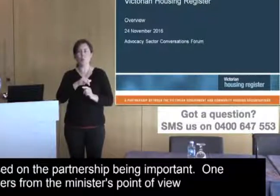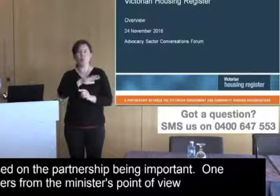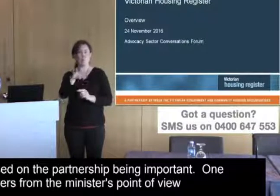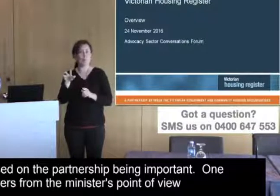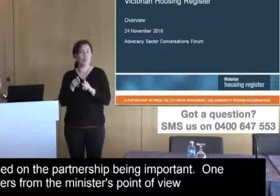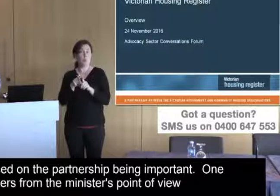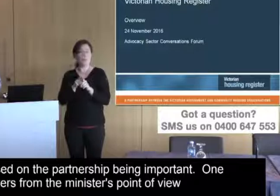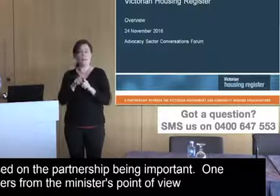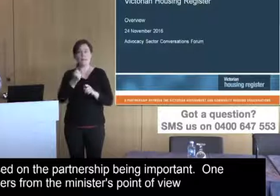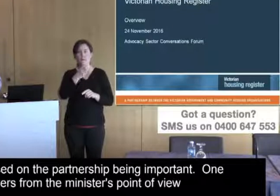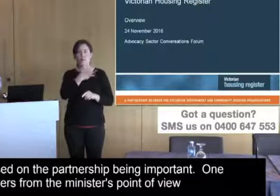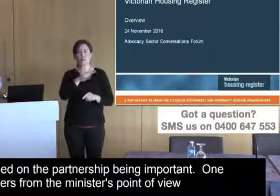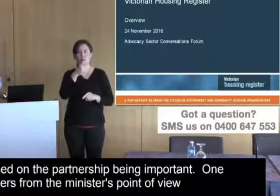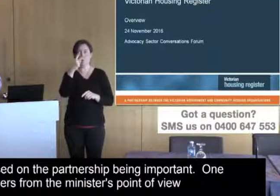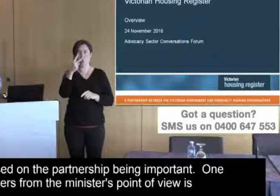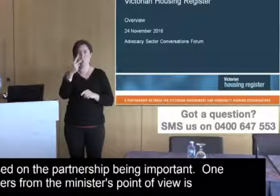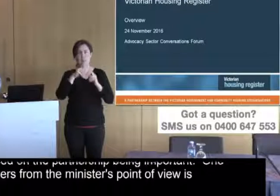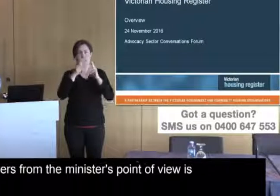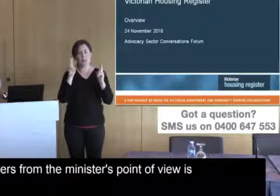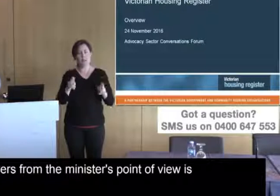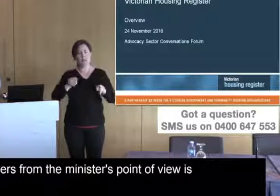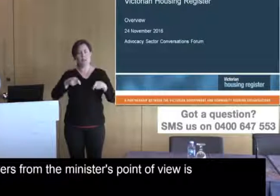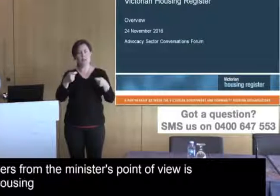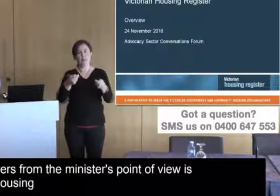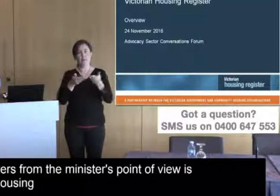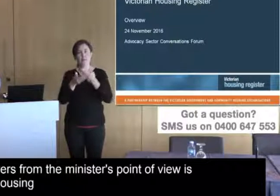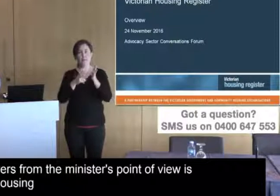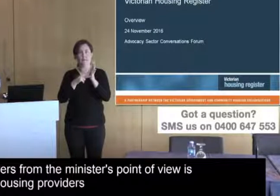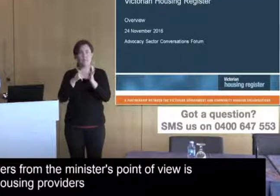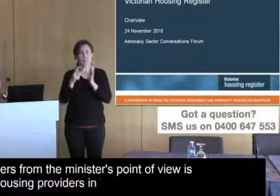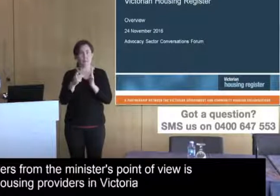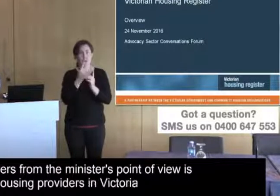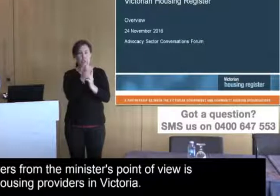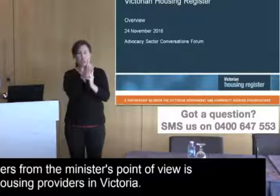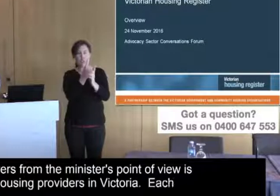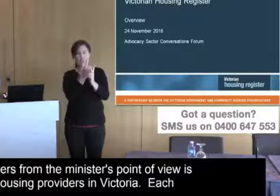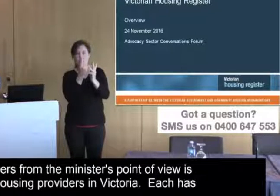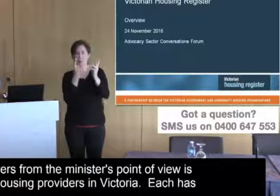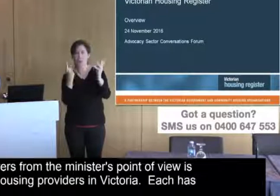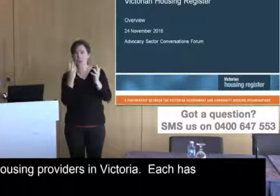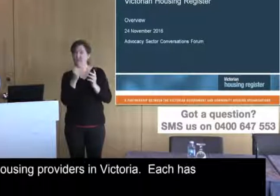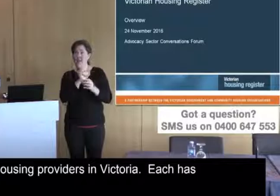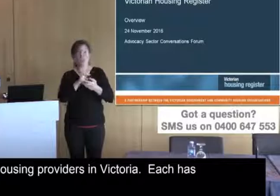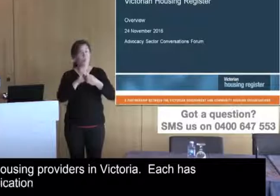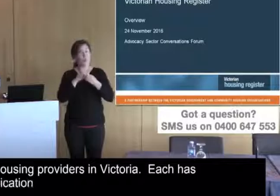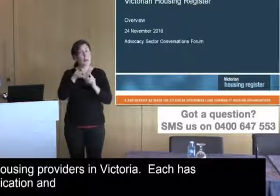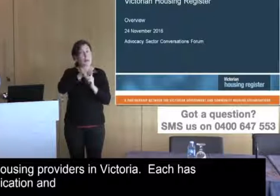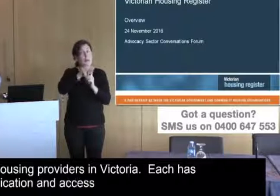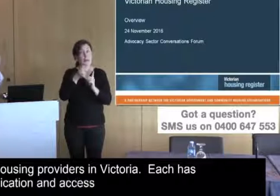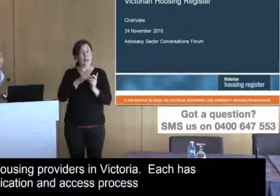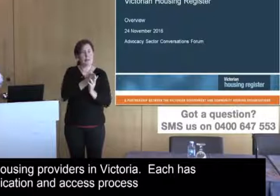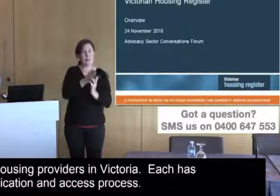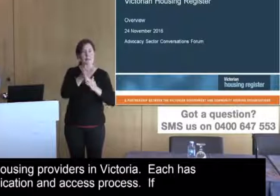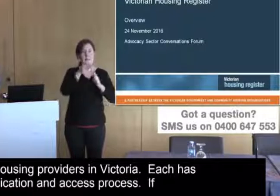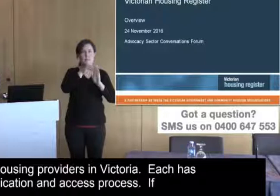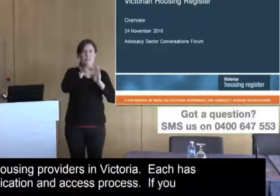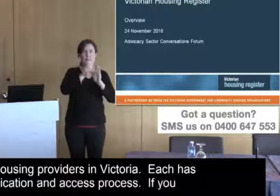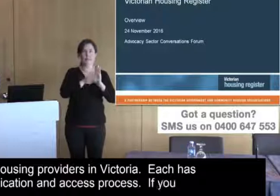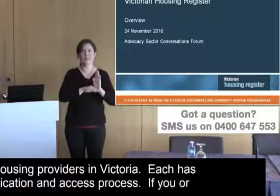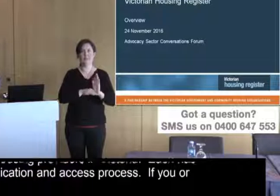being important. One of the key drivers from the Minister's point of view, and I think for all of us, is that there